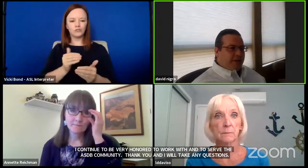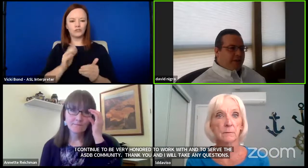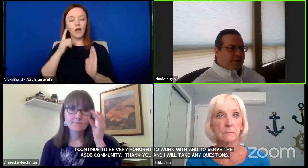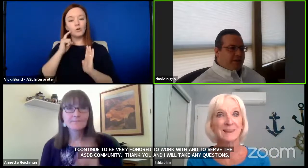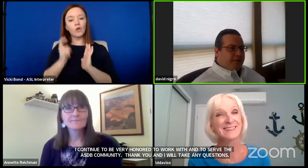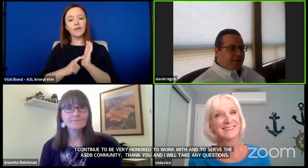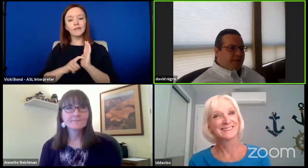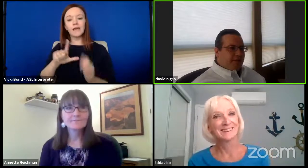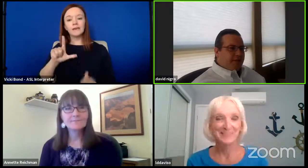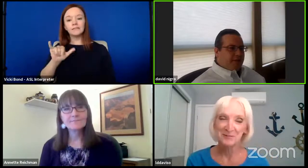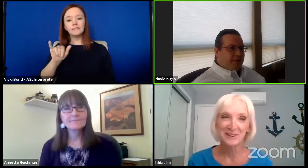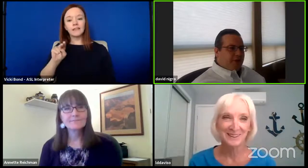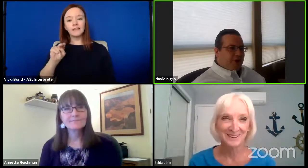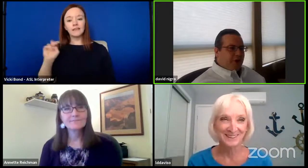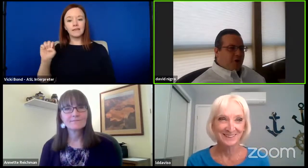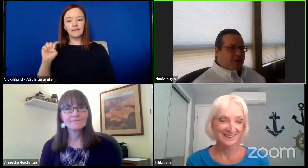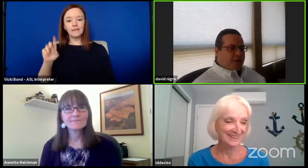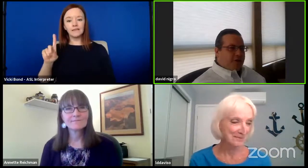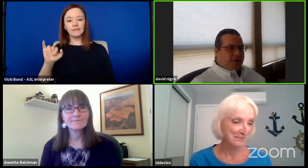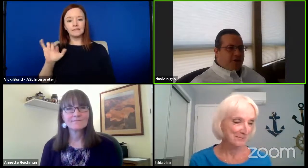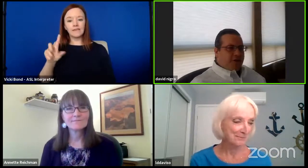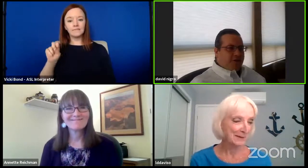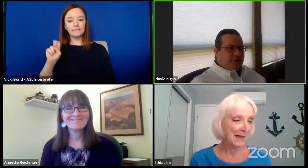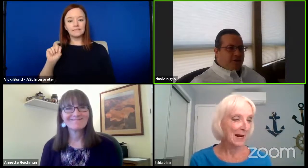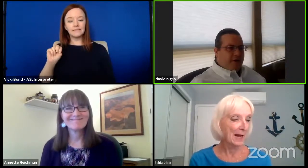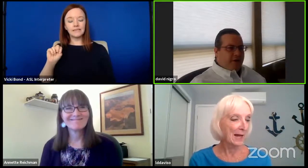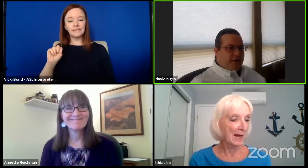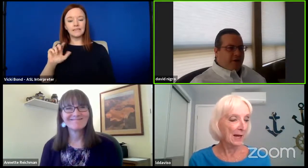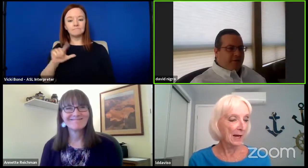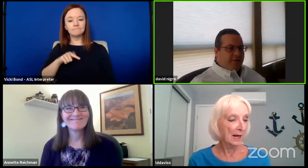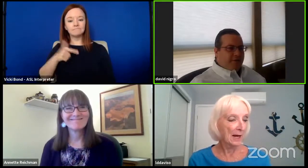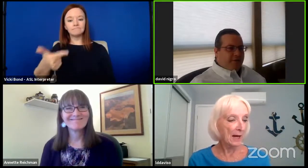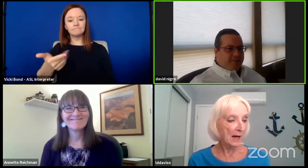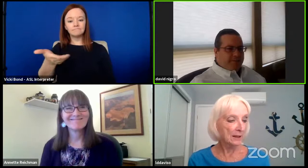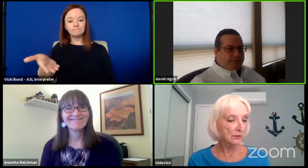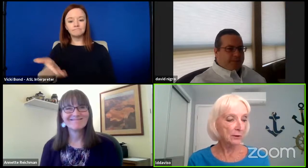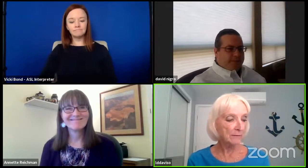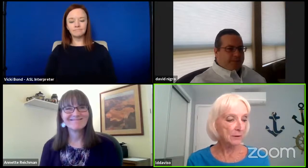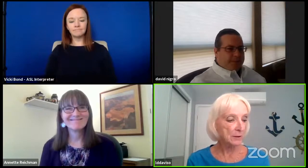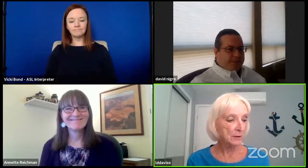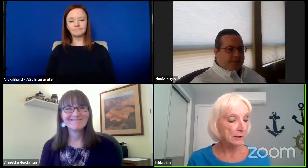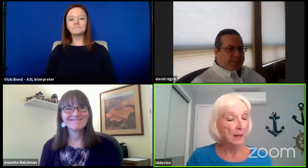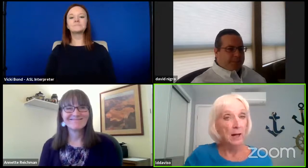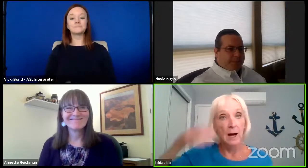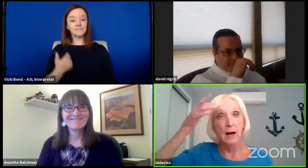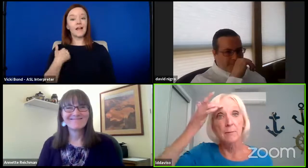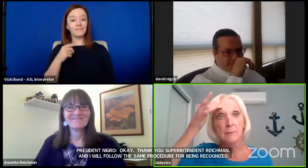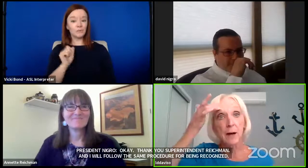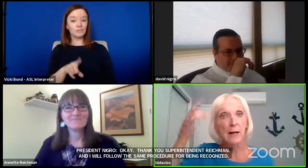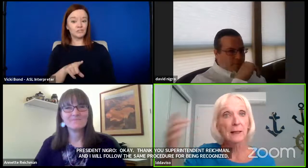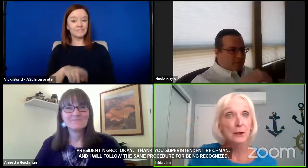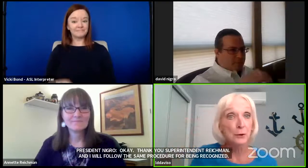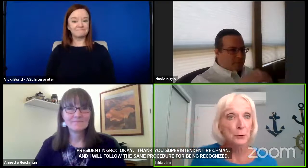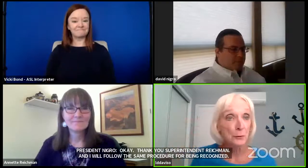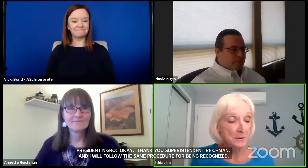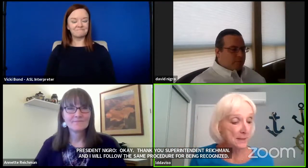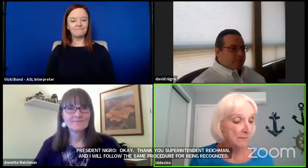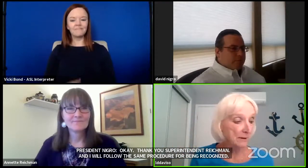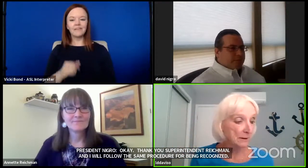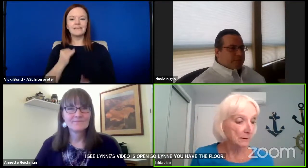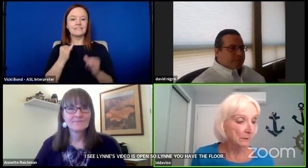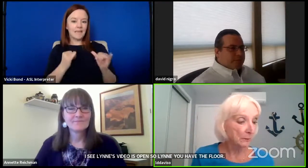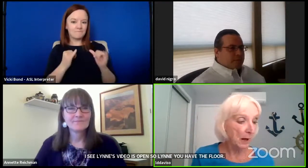see Lynn's video is open. So Lynn, you have the floor. I do have a question. I, like